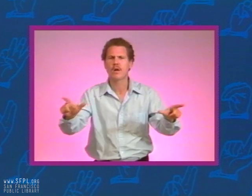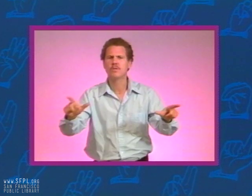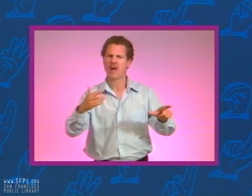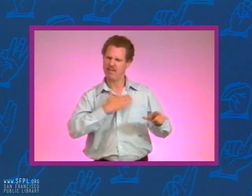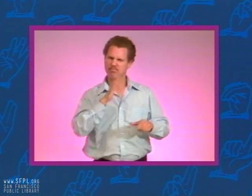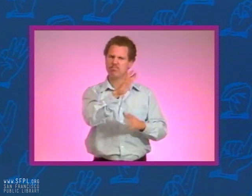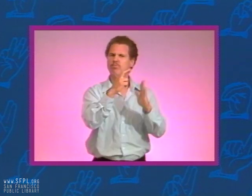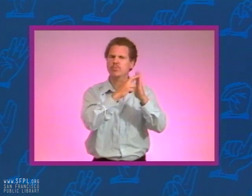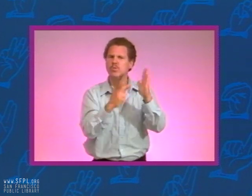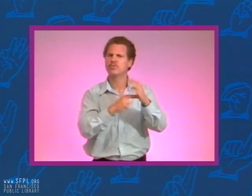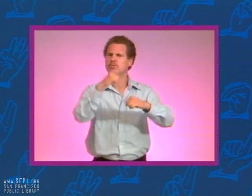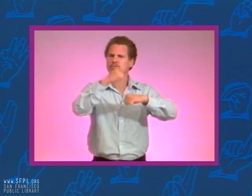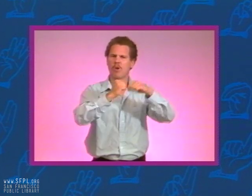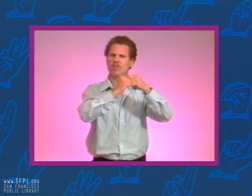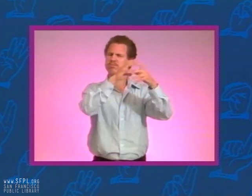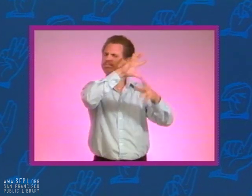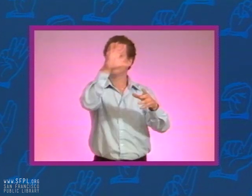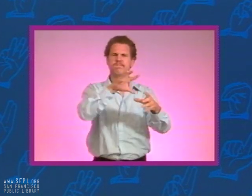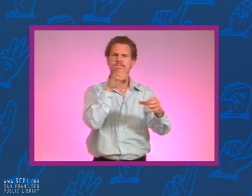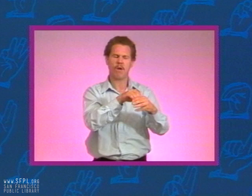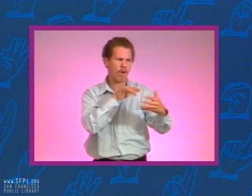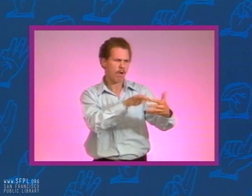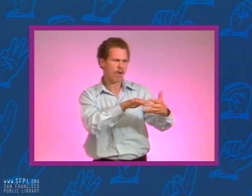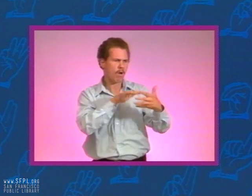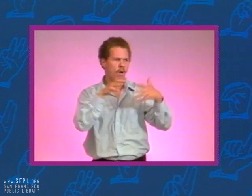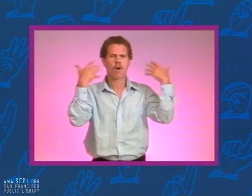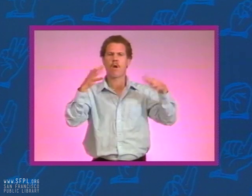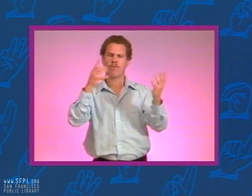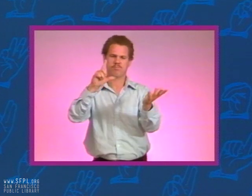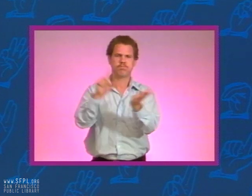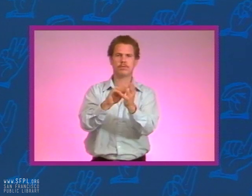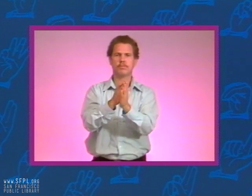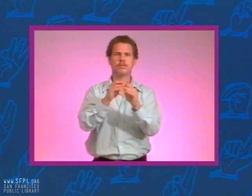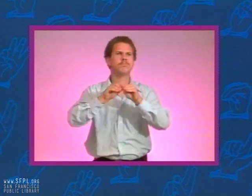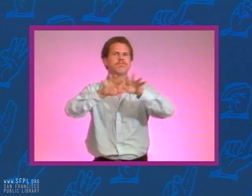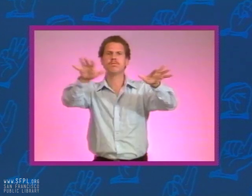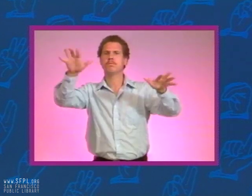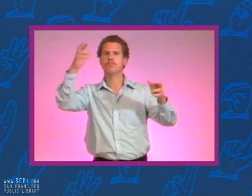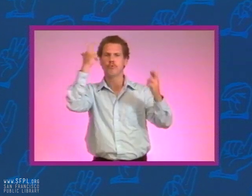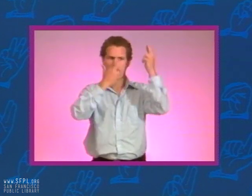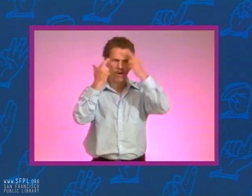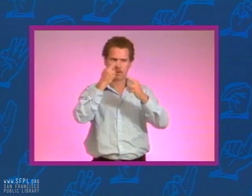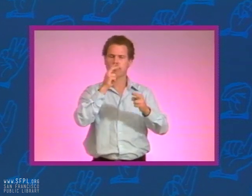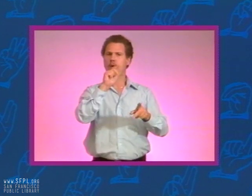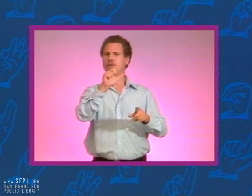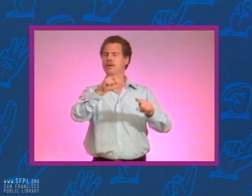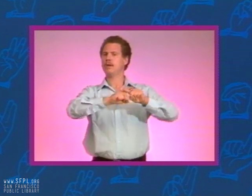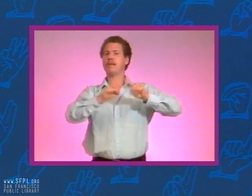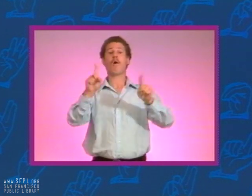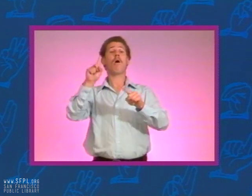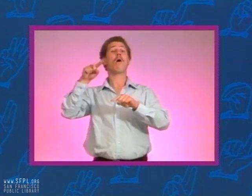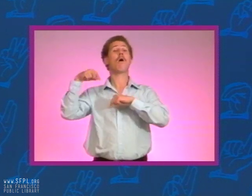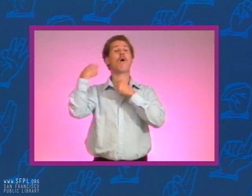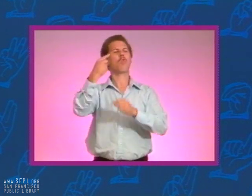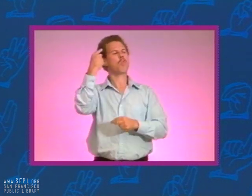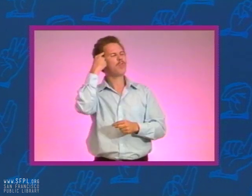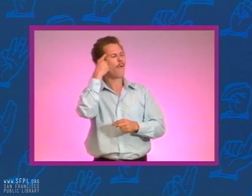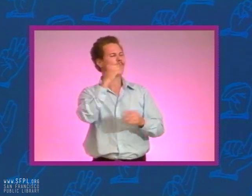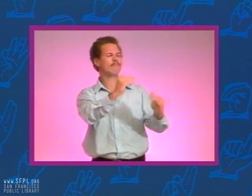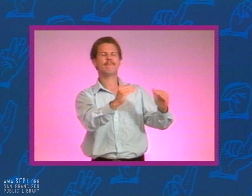complete with its own rules of grammar and syntax. Stokey's findings were widely publicized, initiating formal